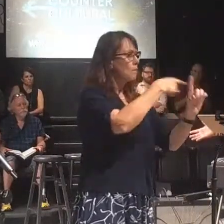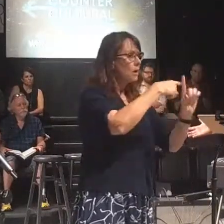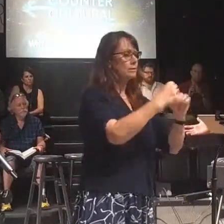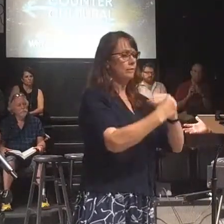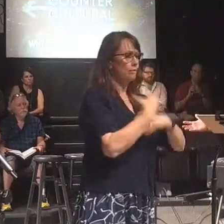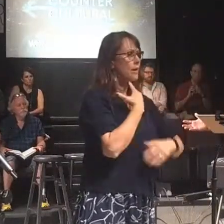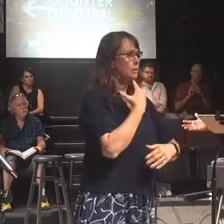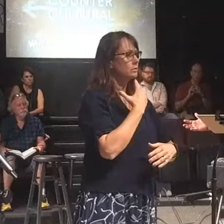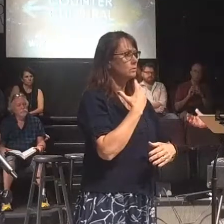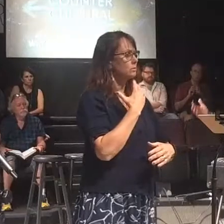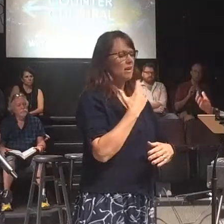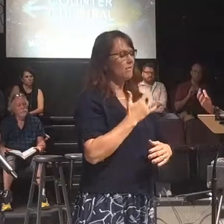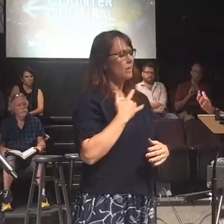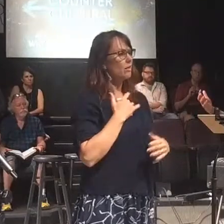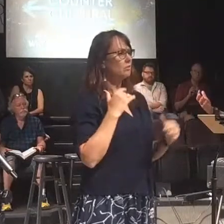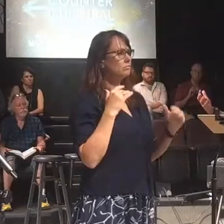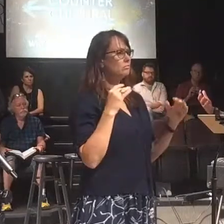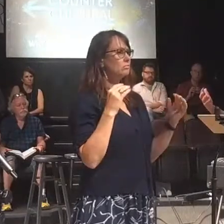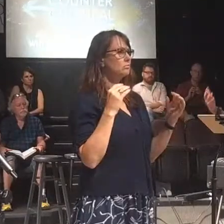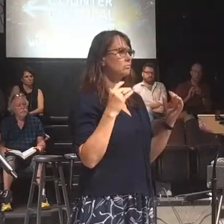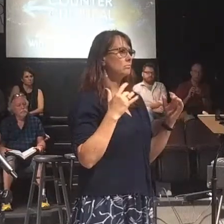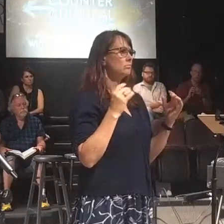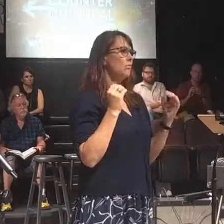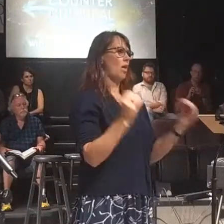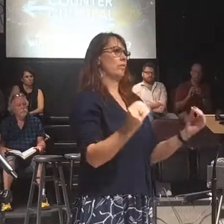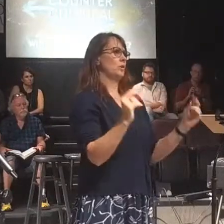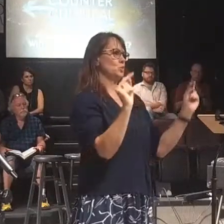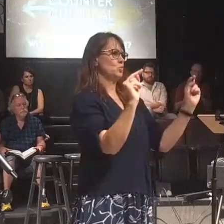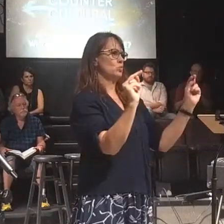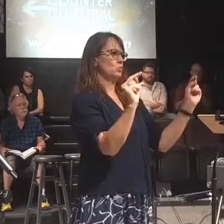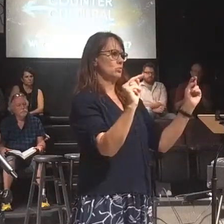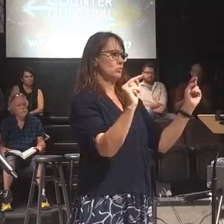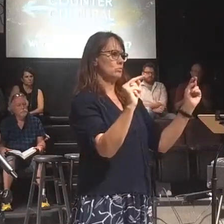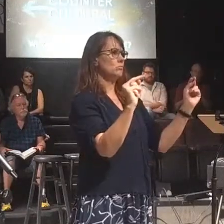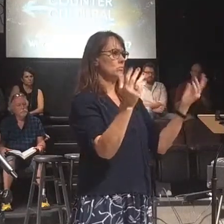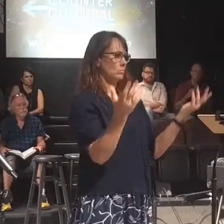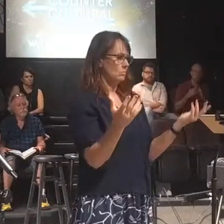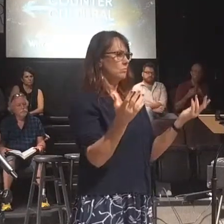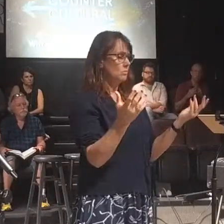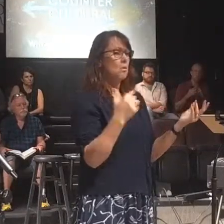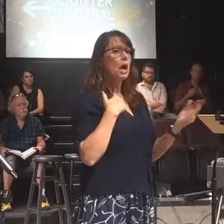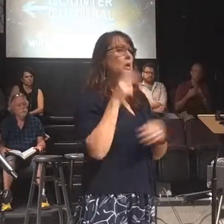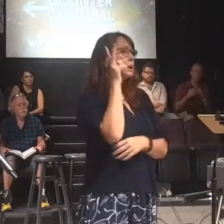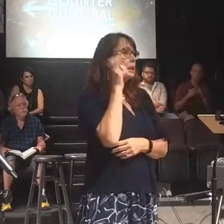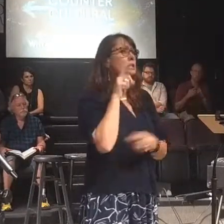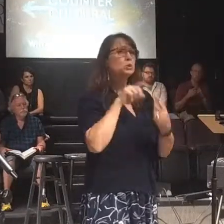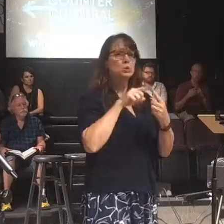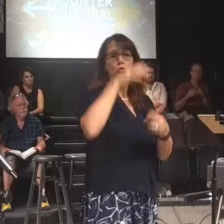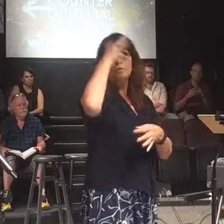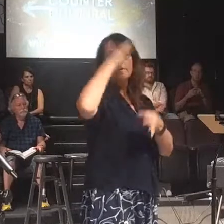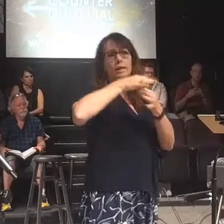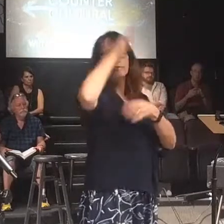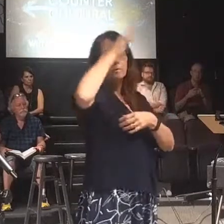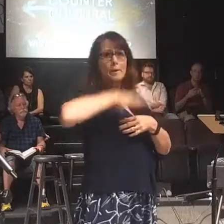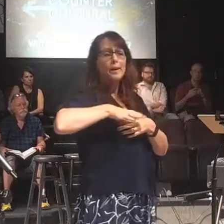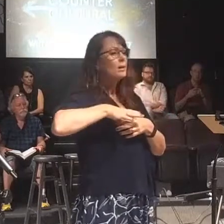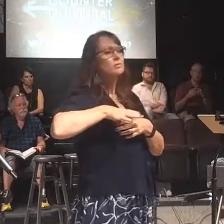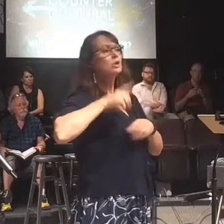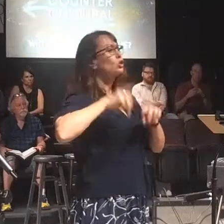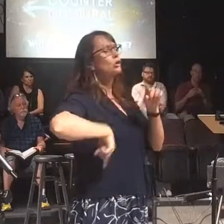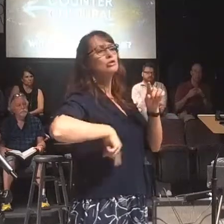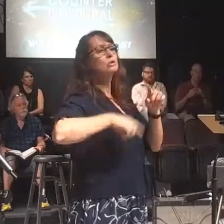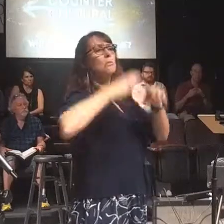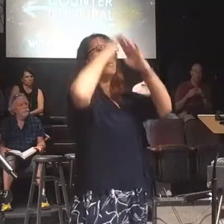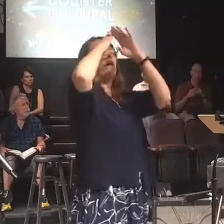be vulnerable with someone. I could listen to some strong, faithful man speaking truth into my life.